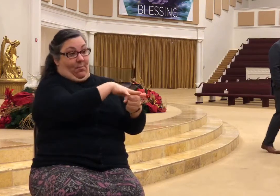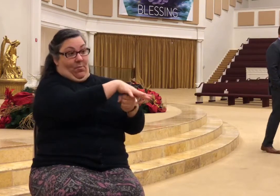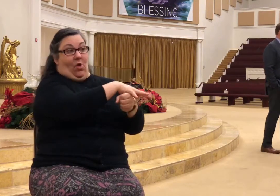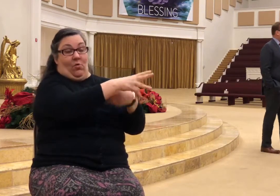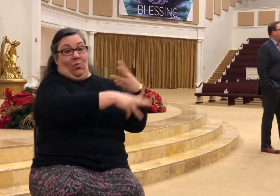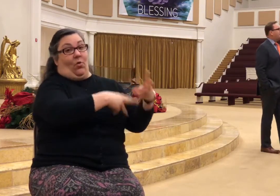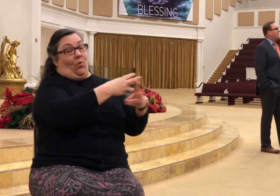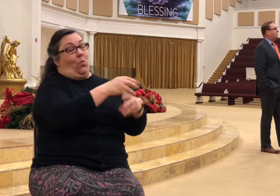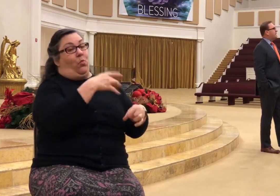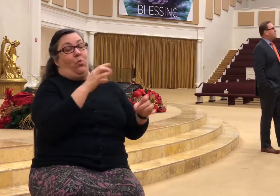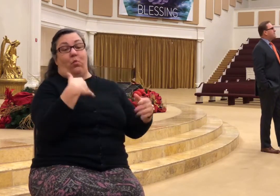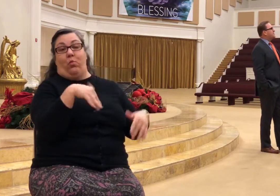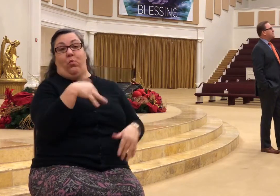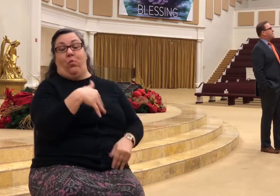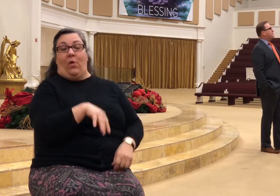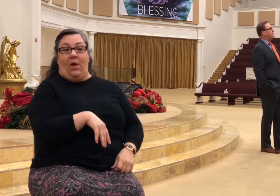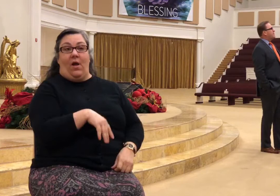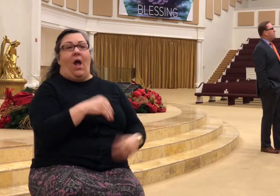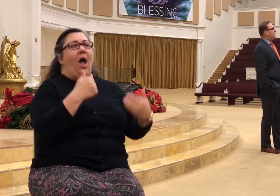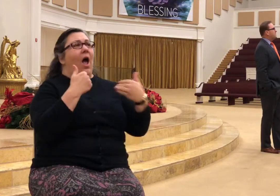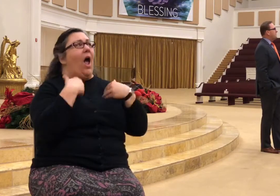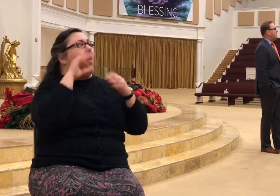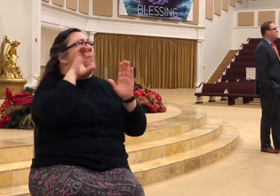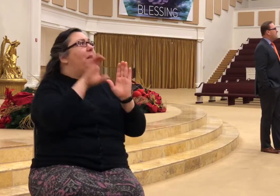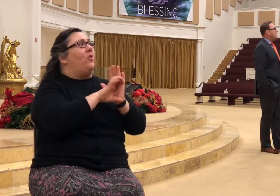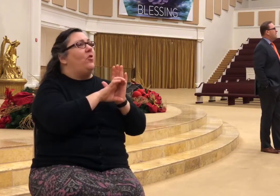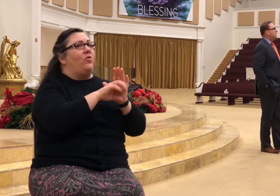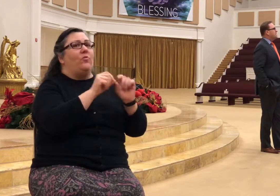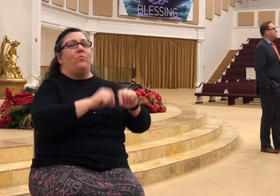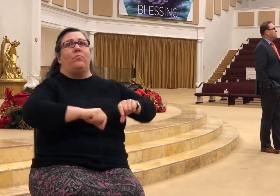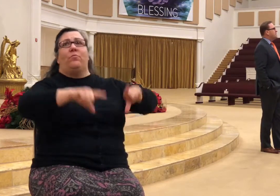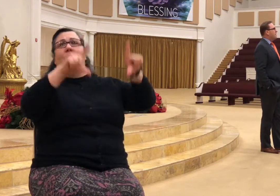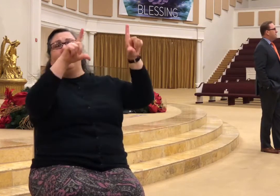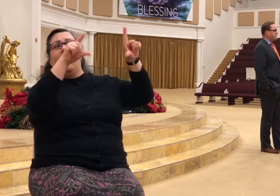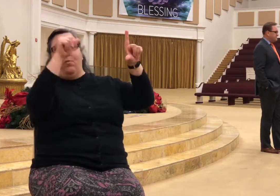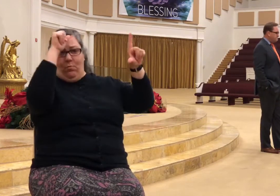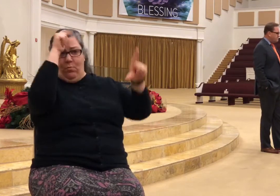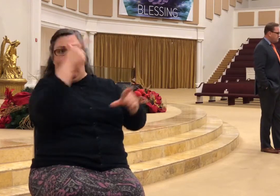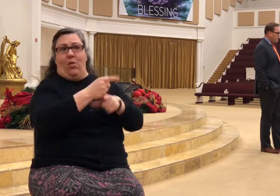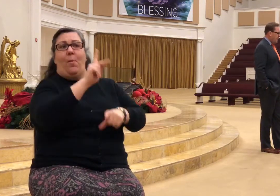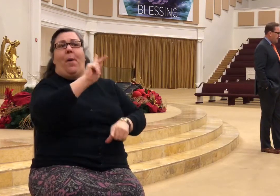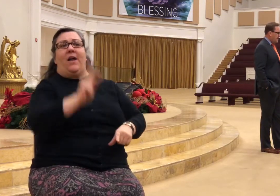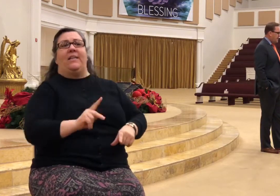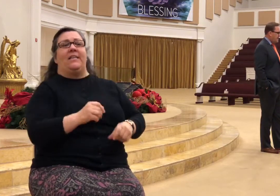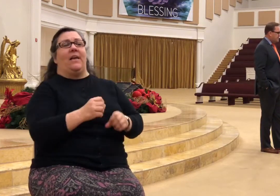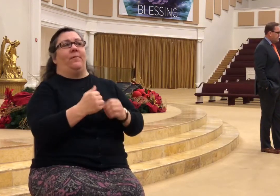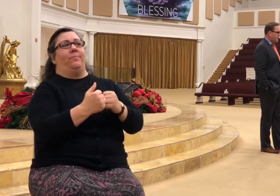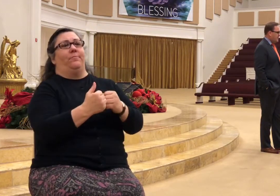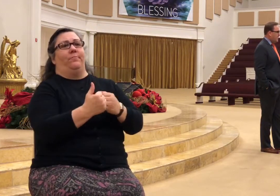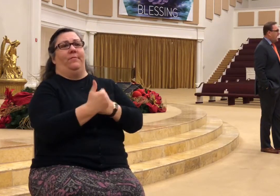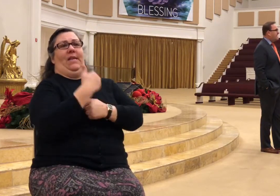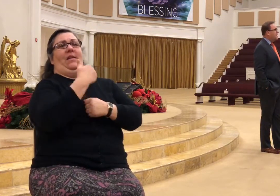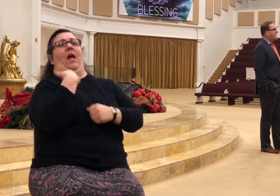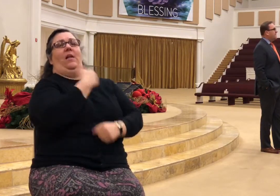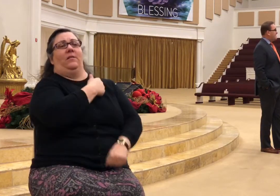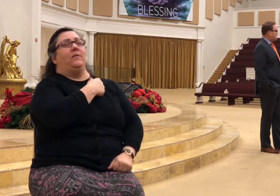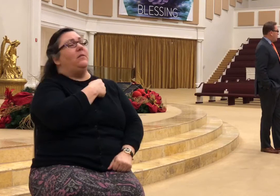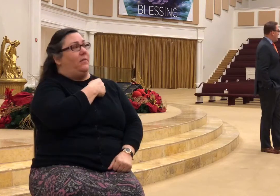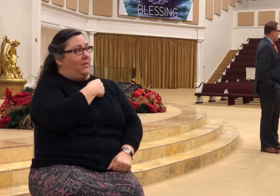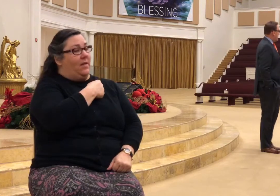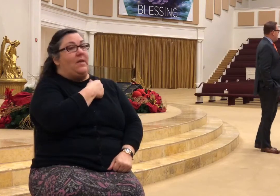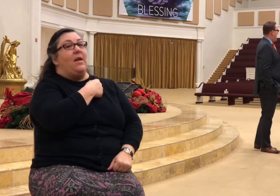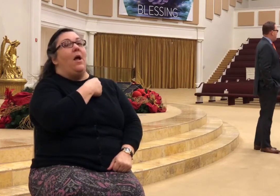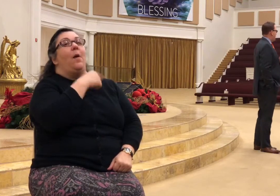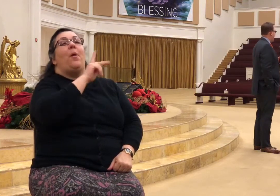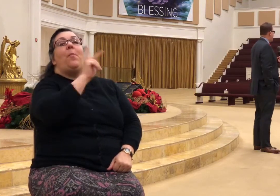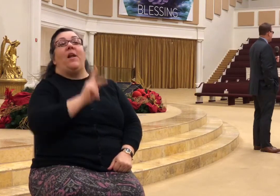so they are there. And I've got a couple of pictures that Brother Platanilla sent to us. And he is there. And this